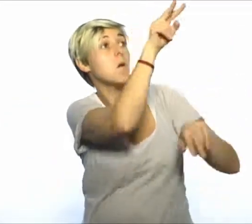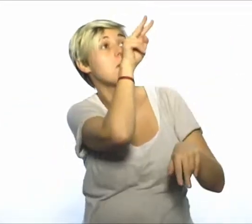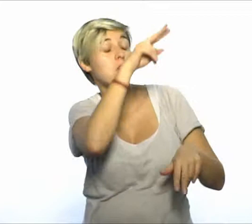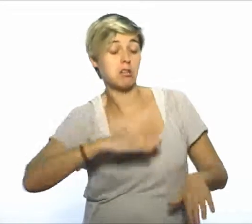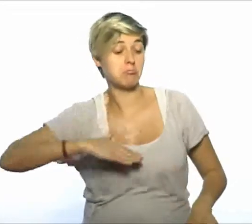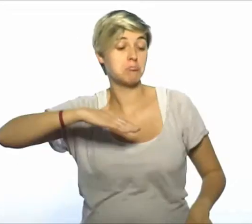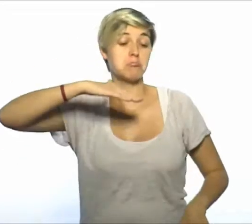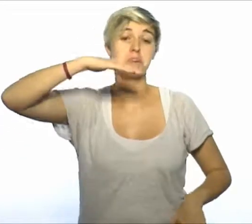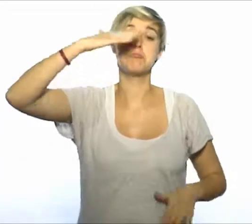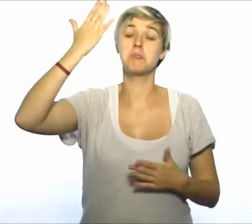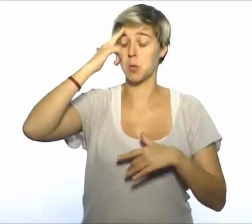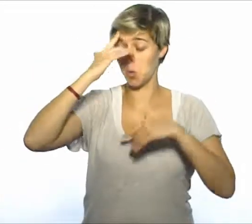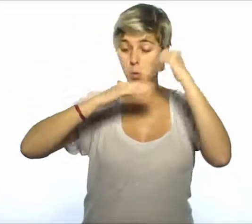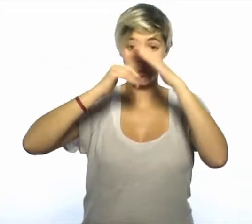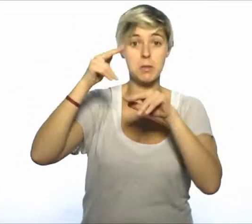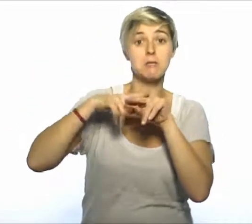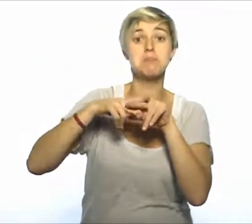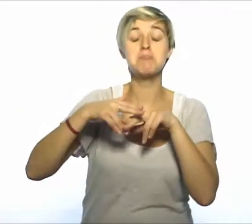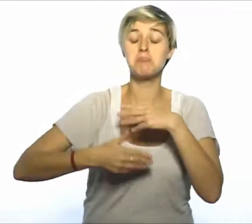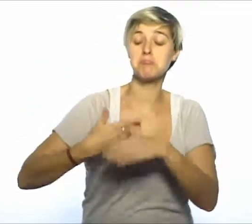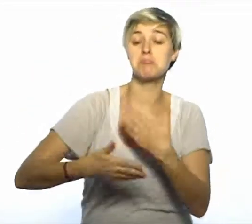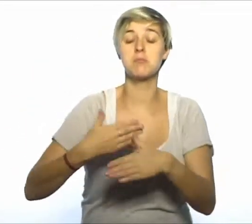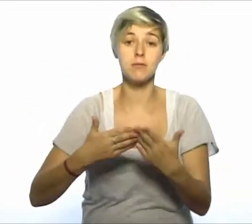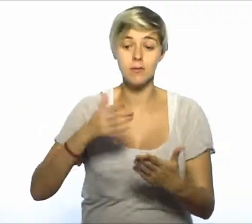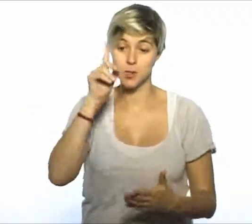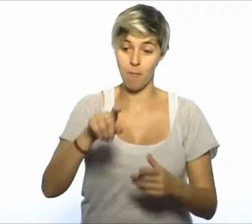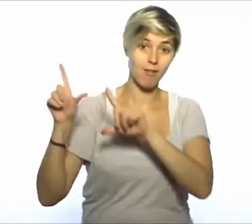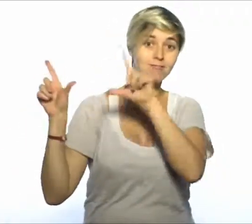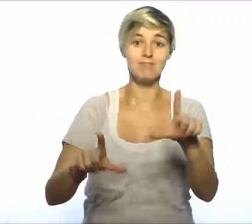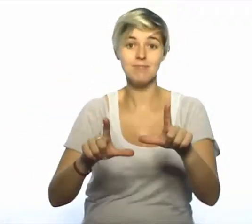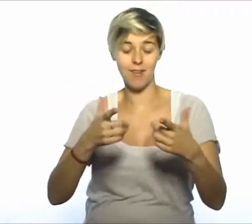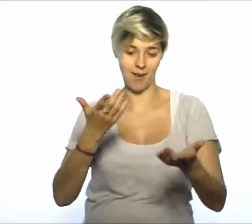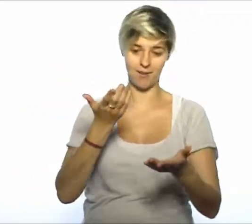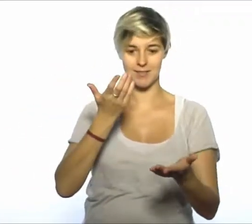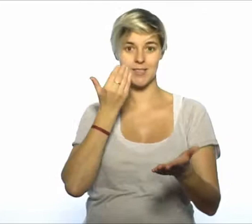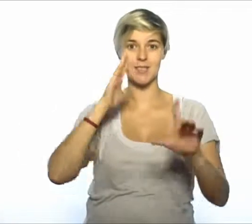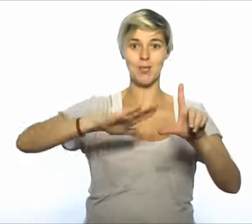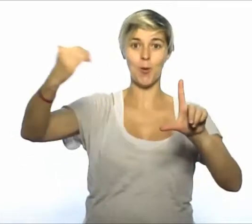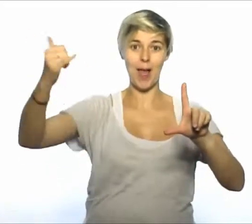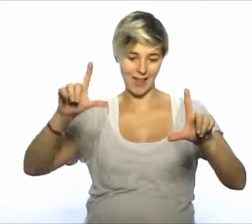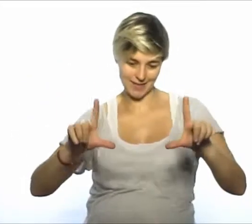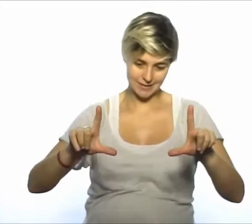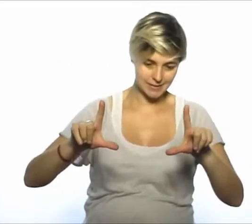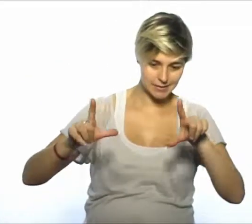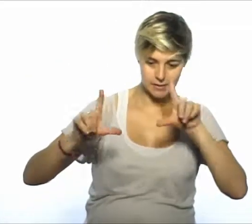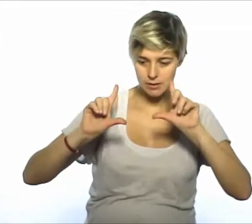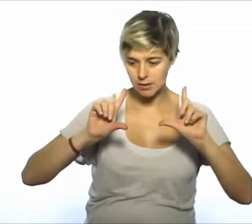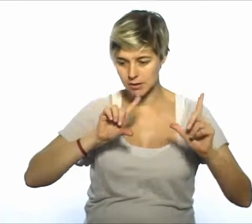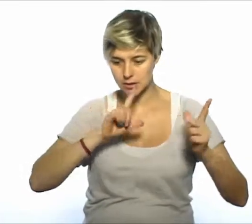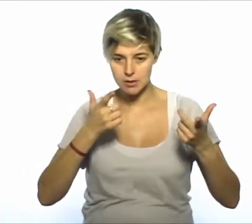than seeing hearing people talking on the phone. Now, with the arrival of video phones and relay center, they sometimes don't know how to manage a